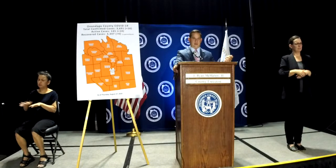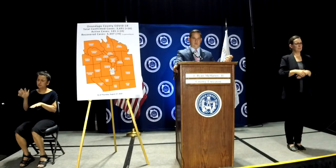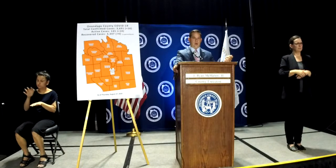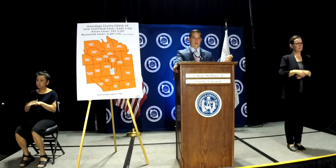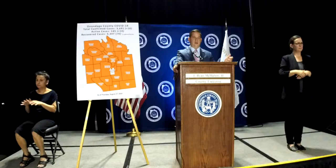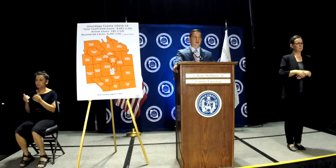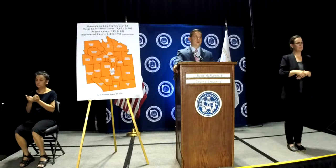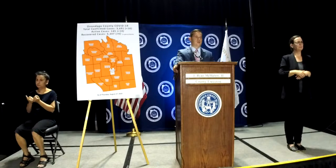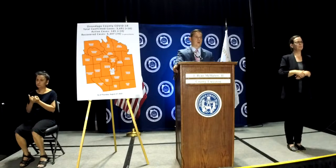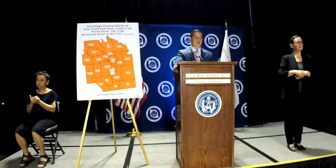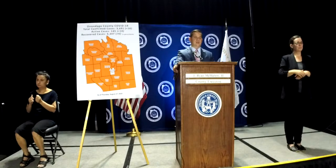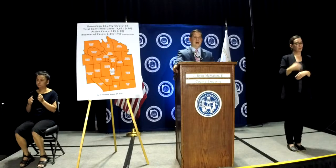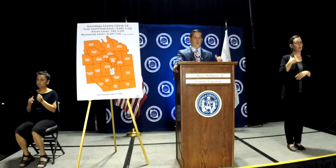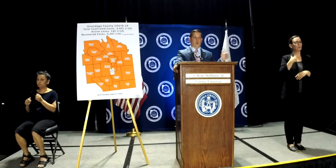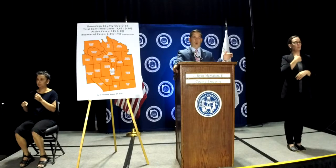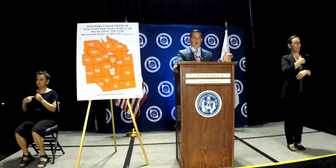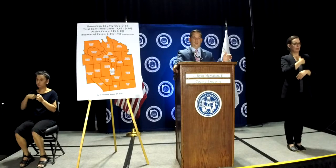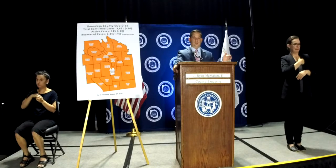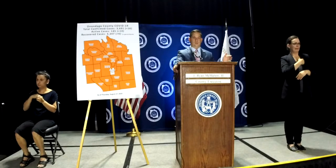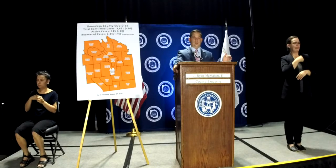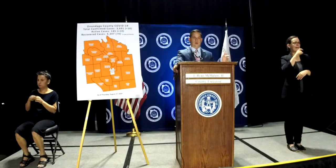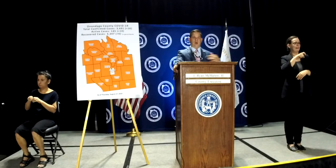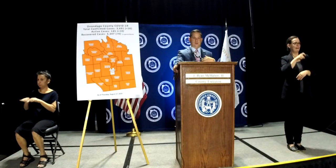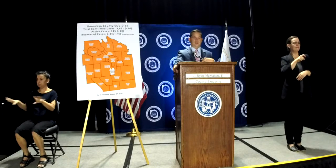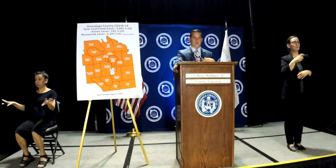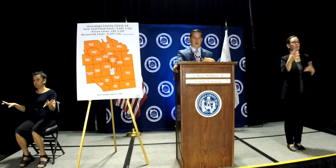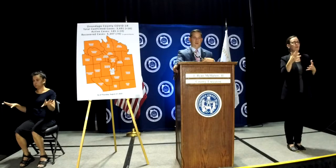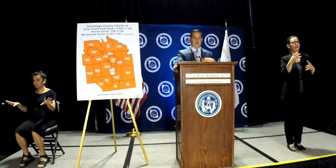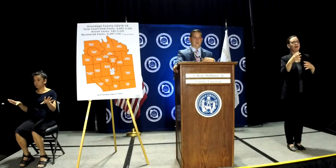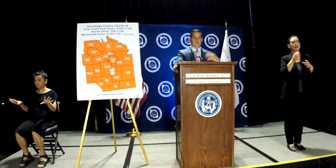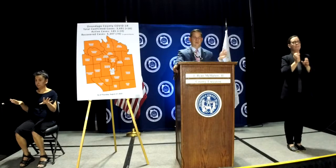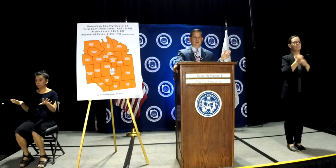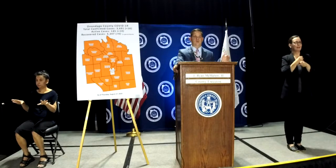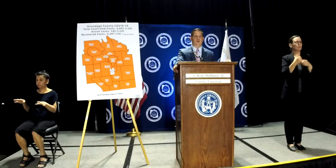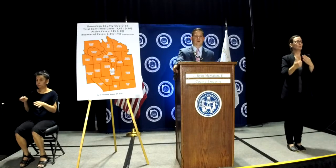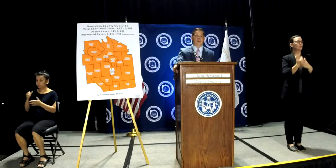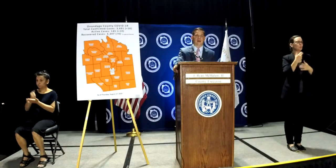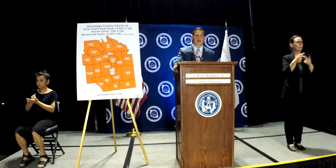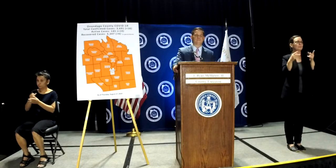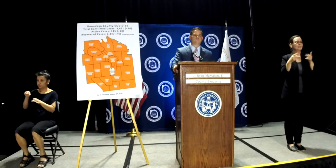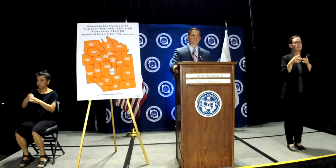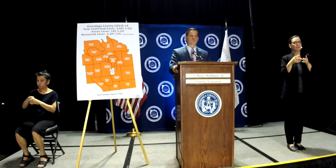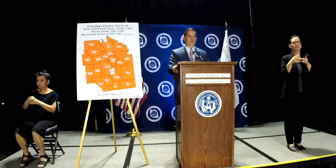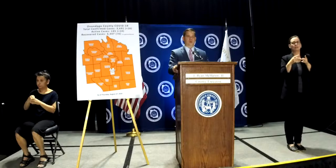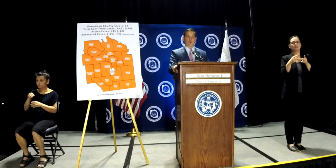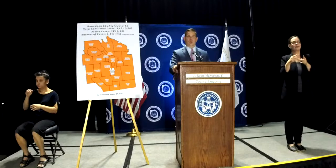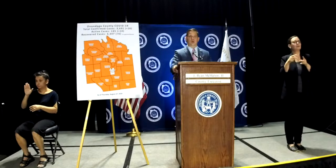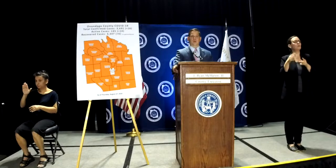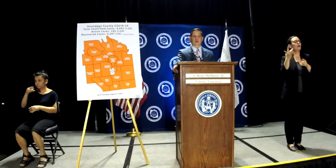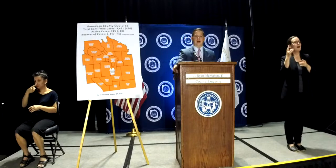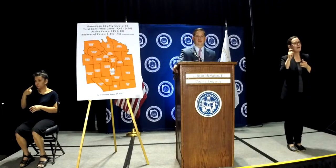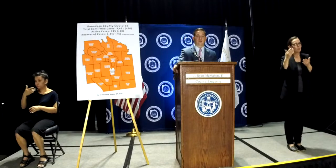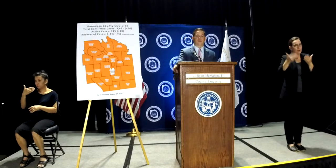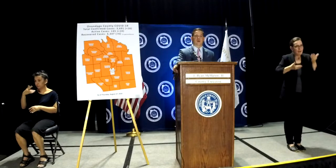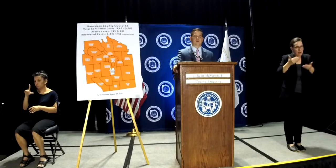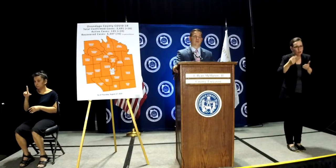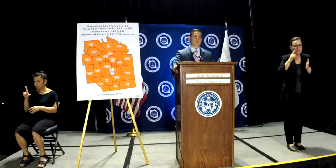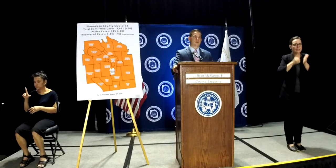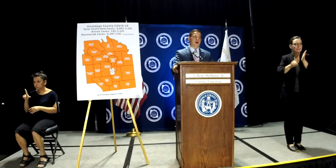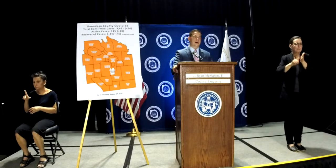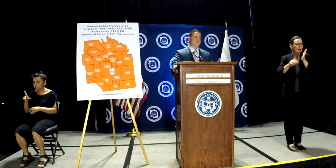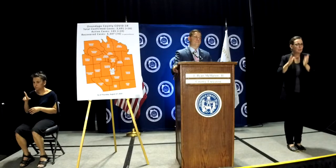with that, right? So that's a lot of work. That costs us money. It's an unfunded mandate. Whether you agree with it or not, it's